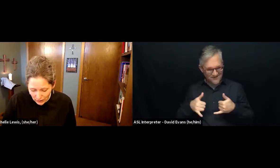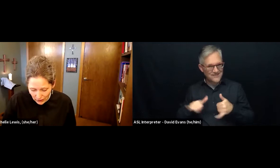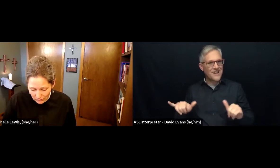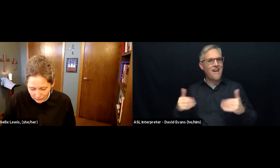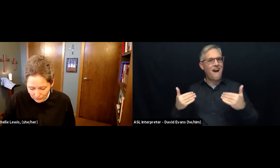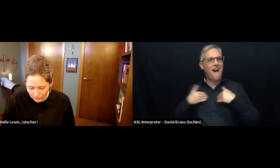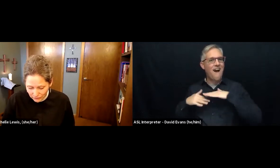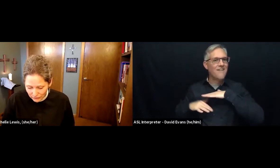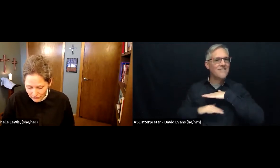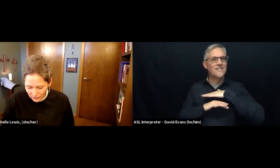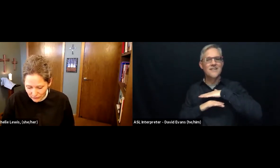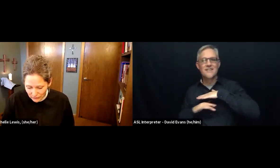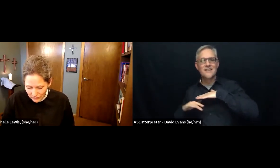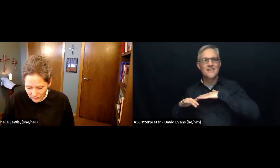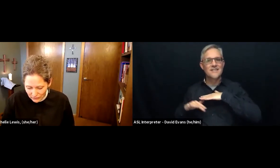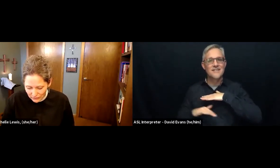are lonely.